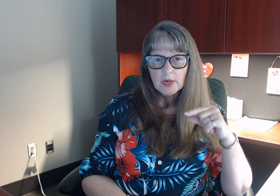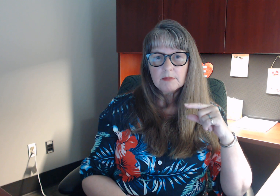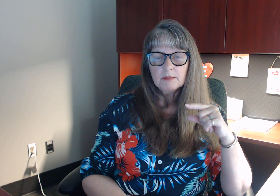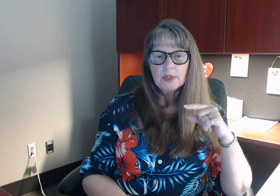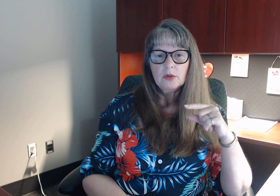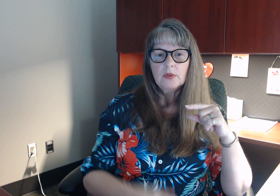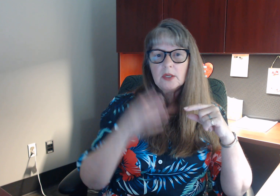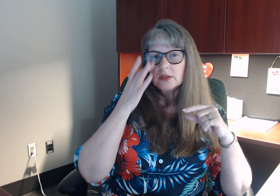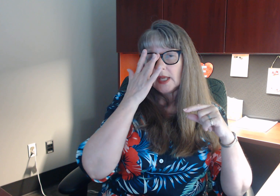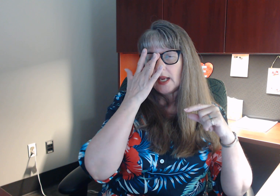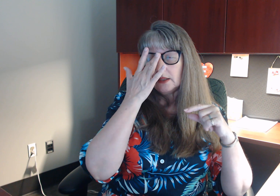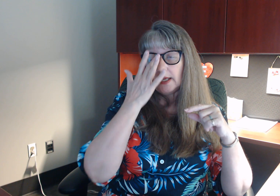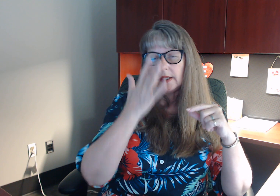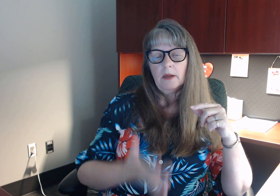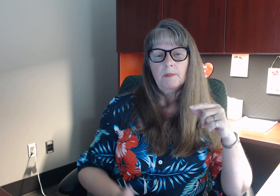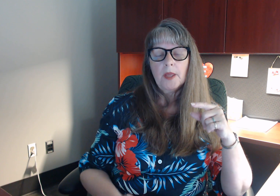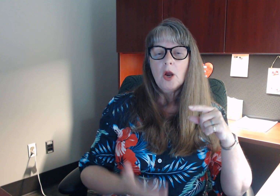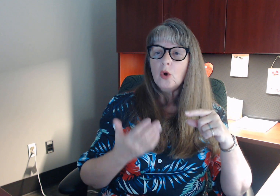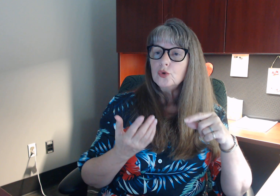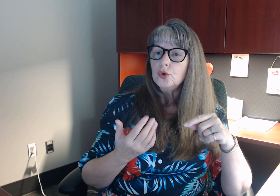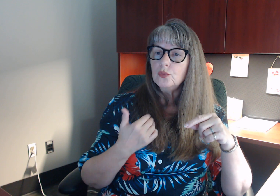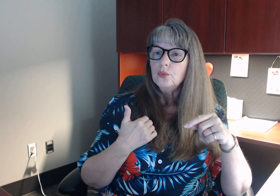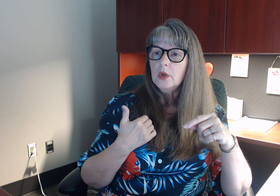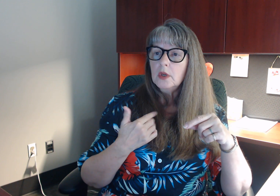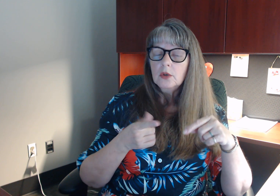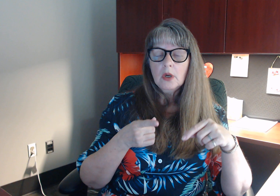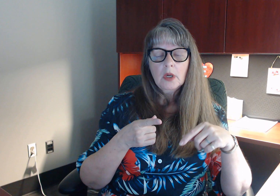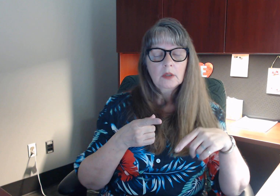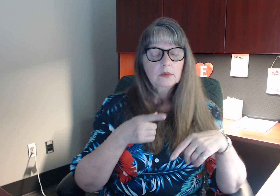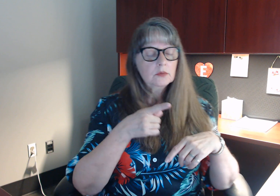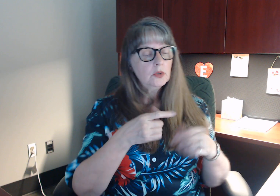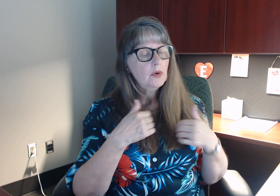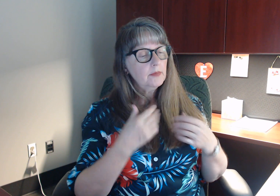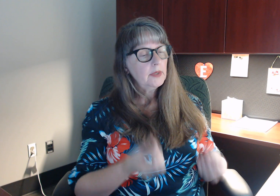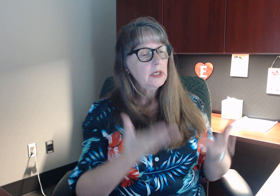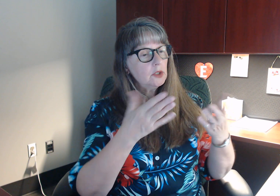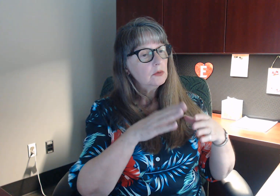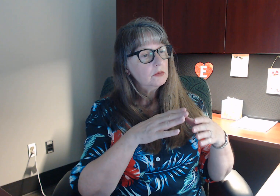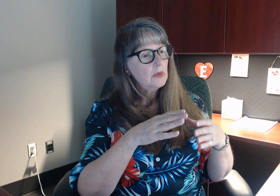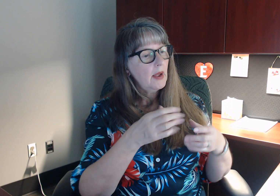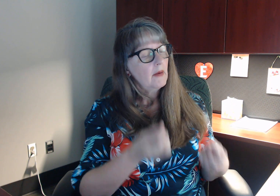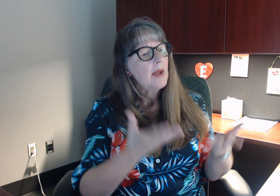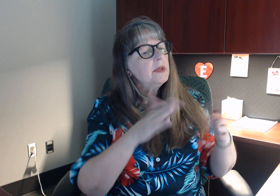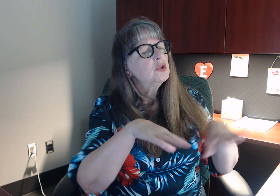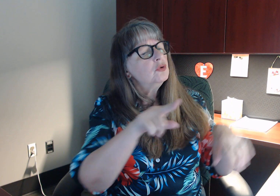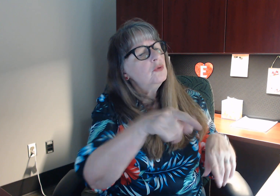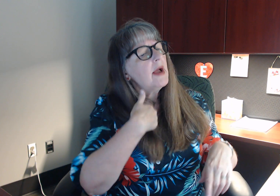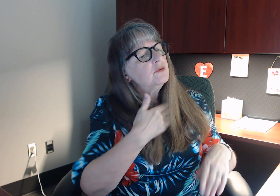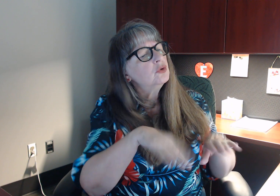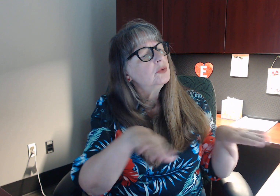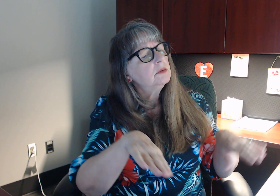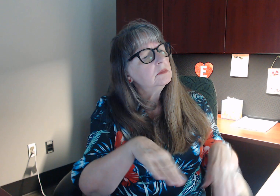But they could say like, oh, do you have any? How many children? Do you have children? How